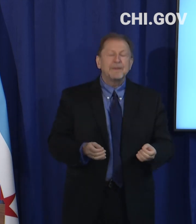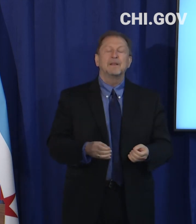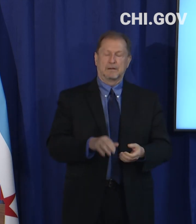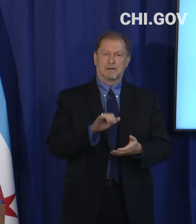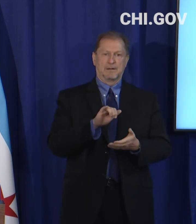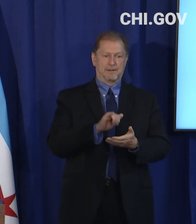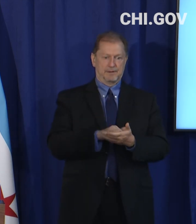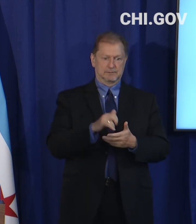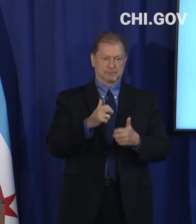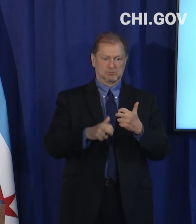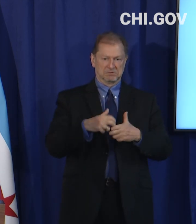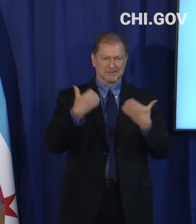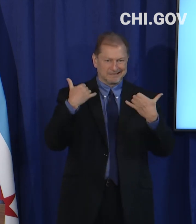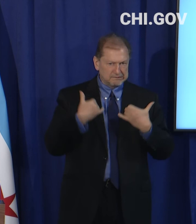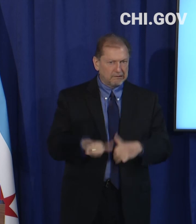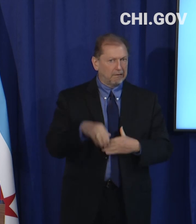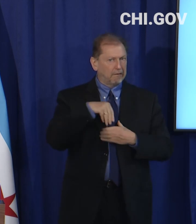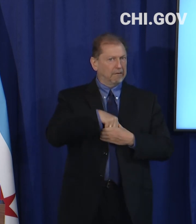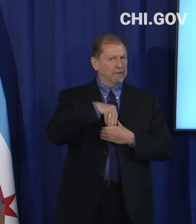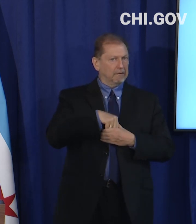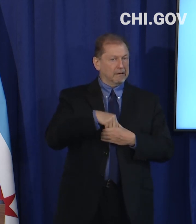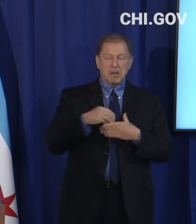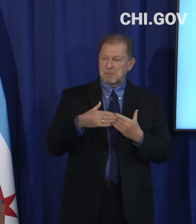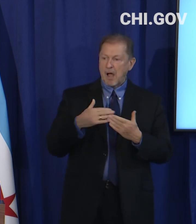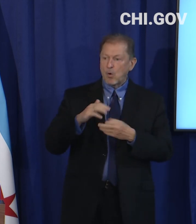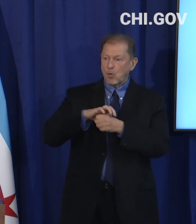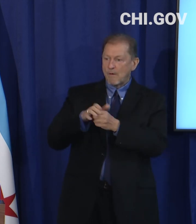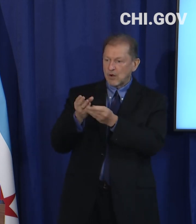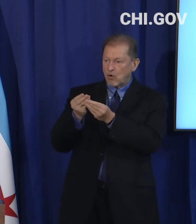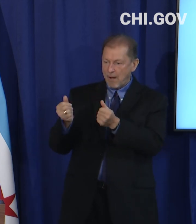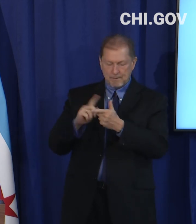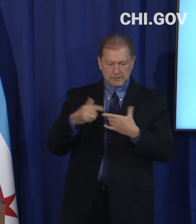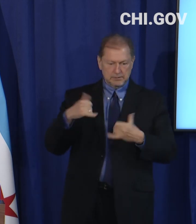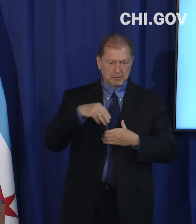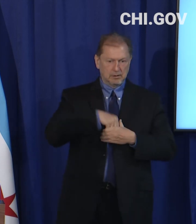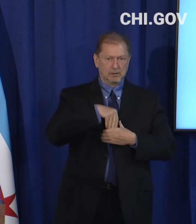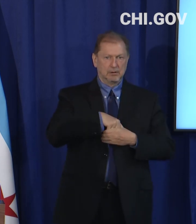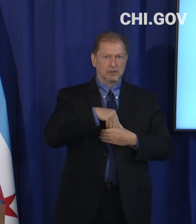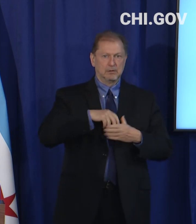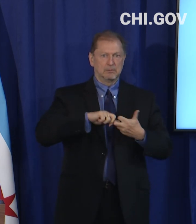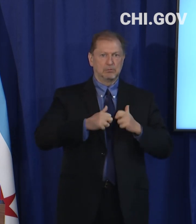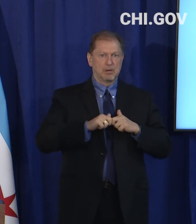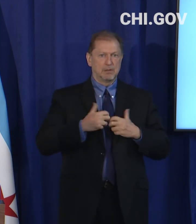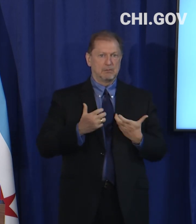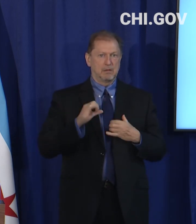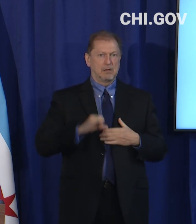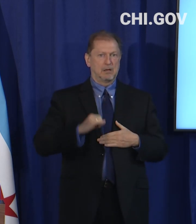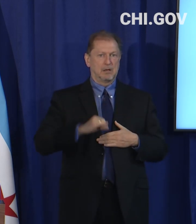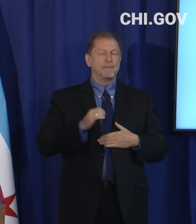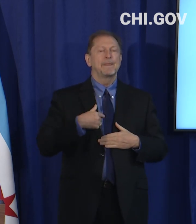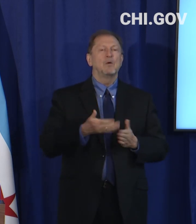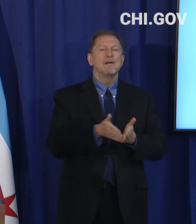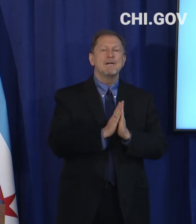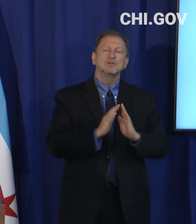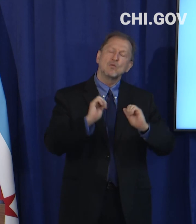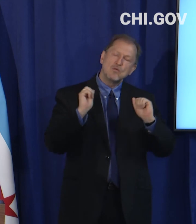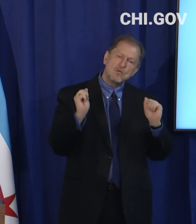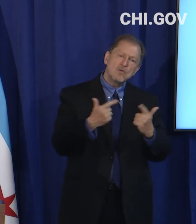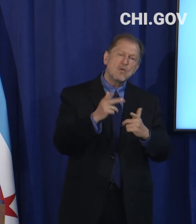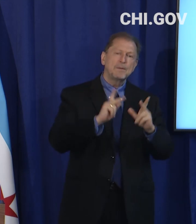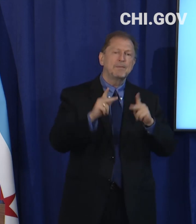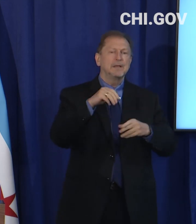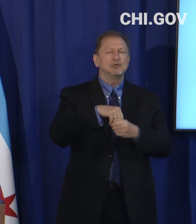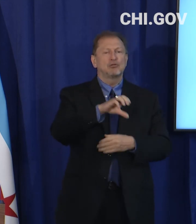officials are still working to understand. That is why we are asking every Chicagoan to avoid travel